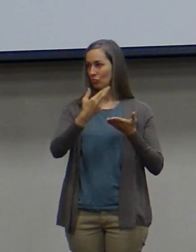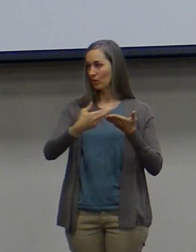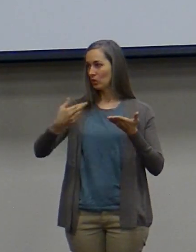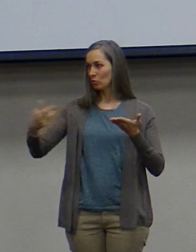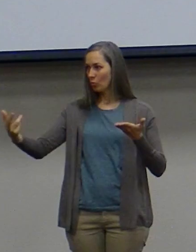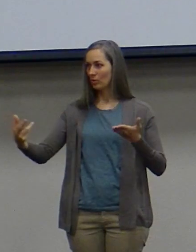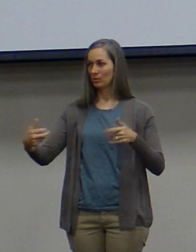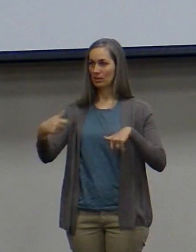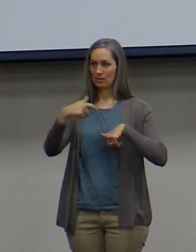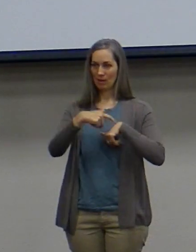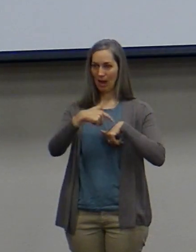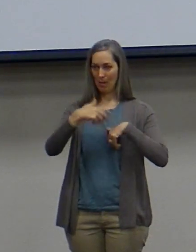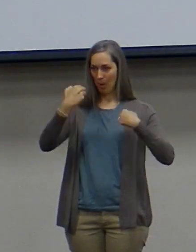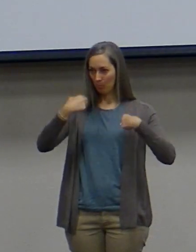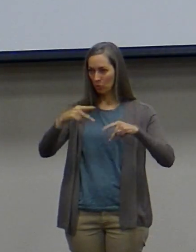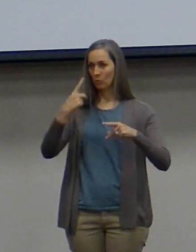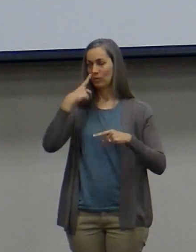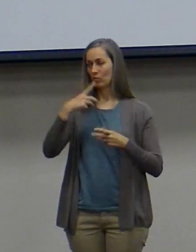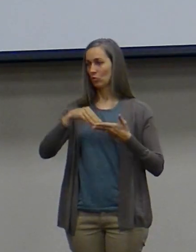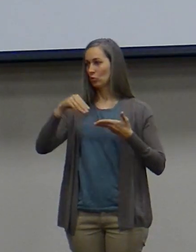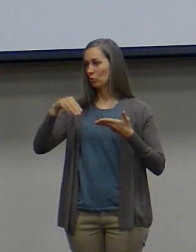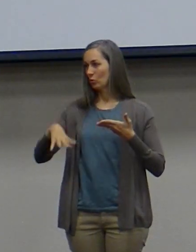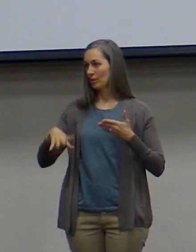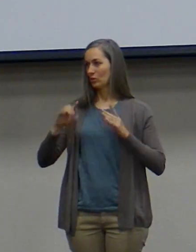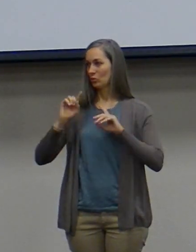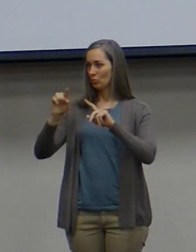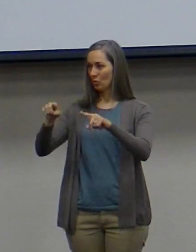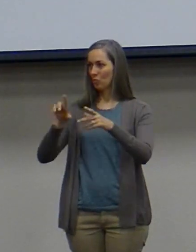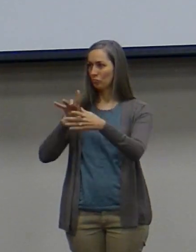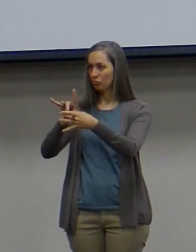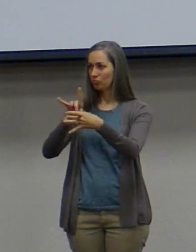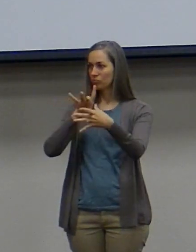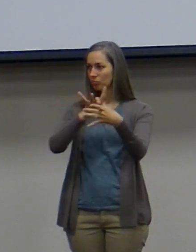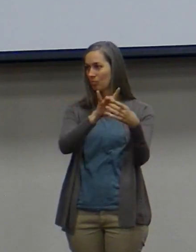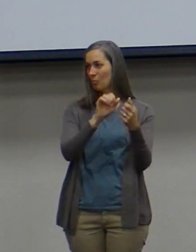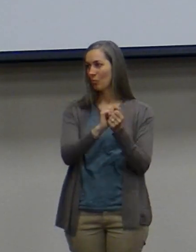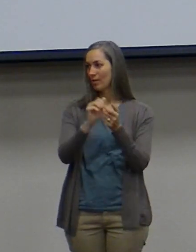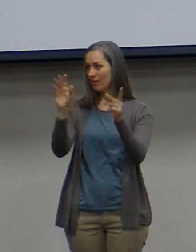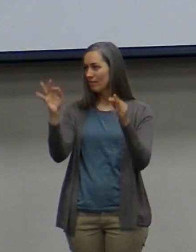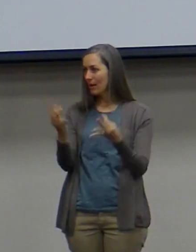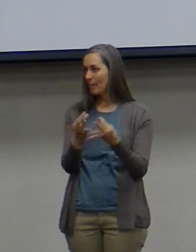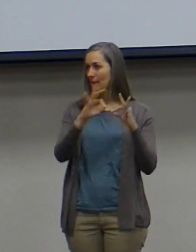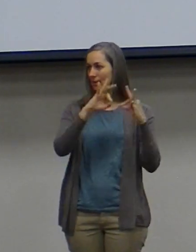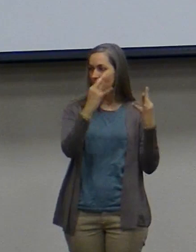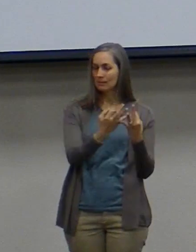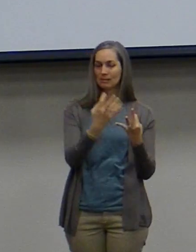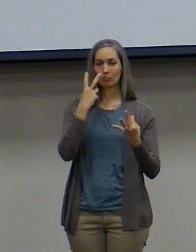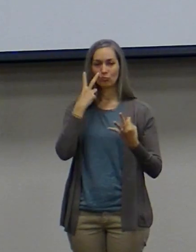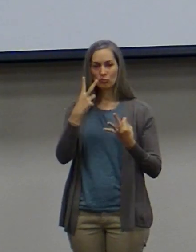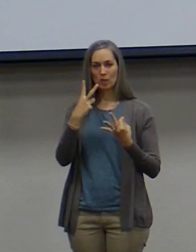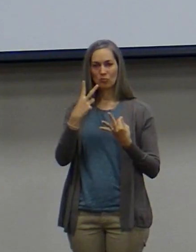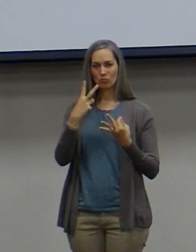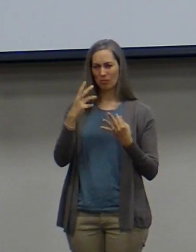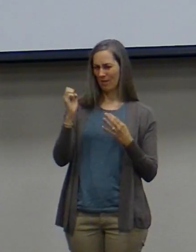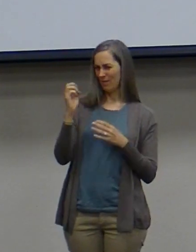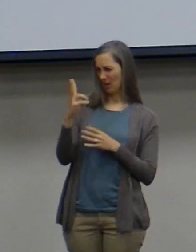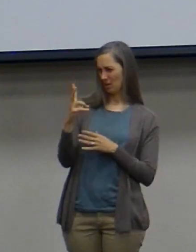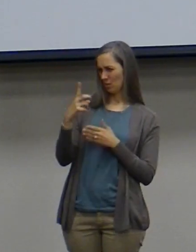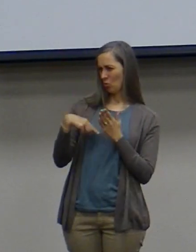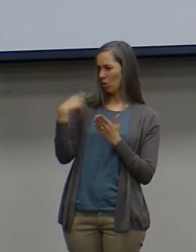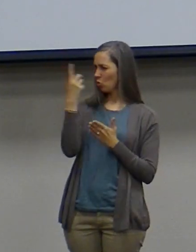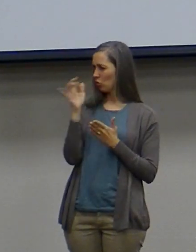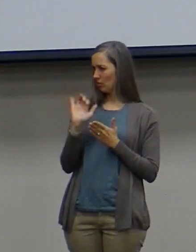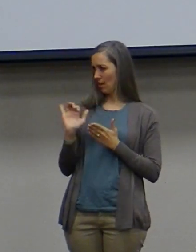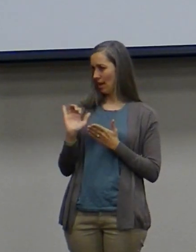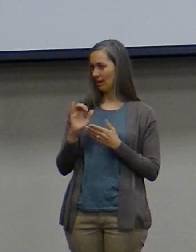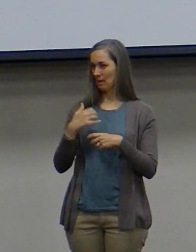time and opportunity for those students to go out and to connect with families and to see what evangelism looks like, and making those